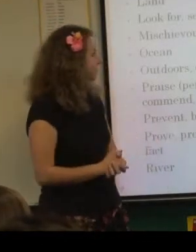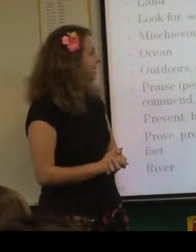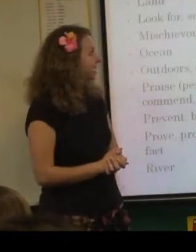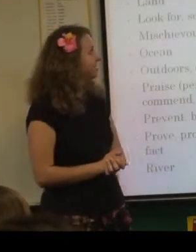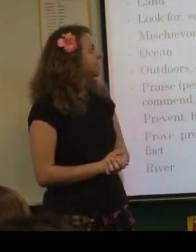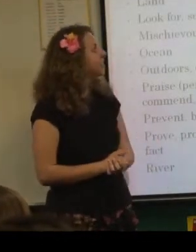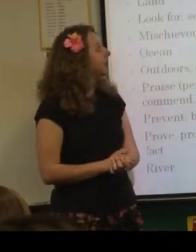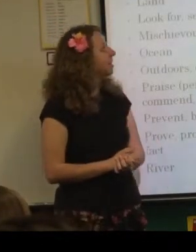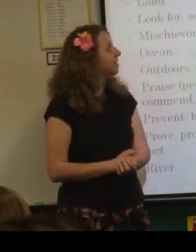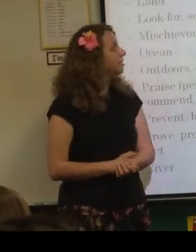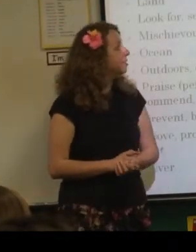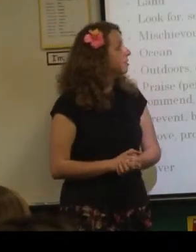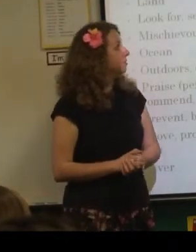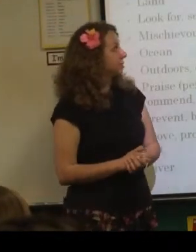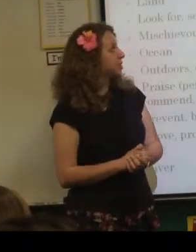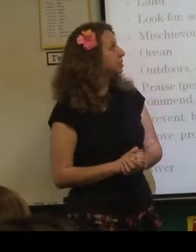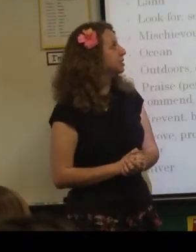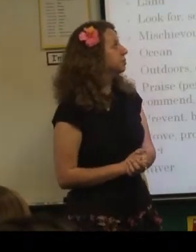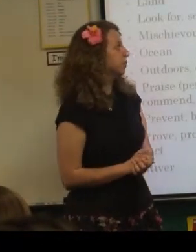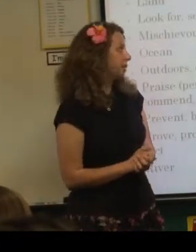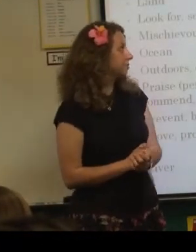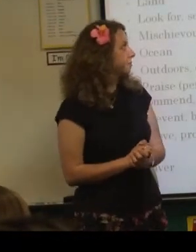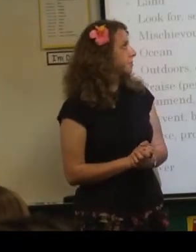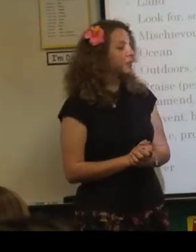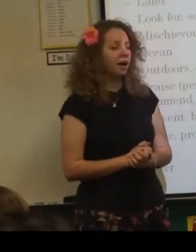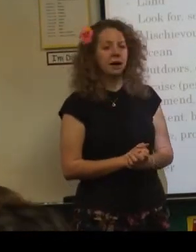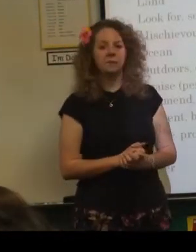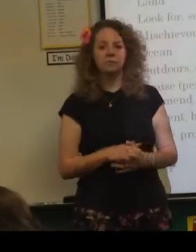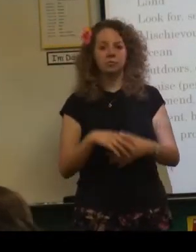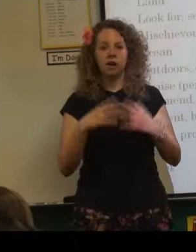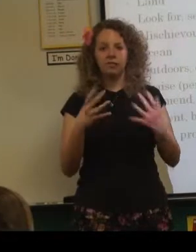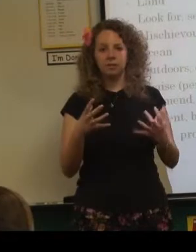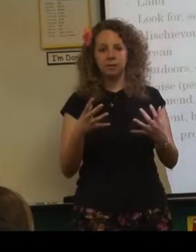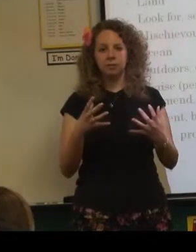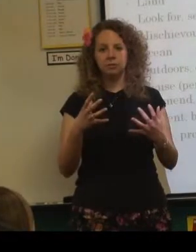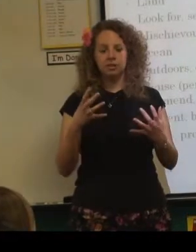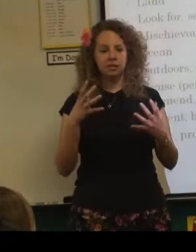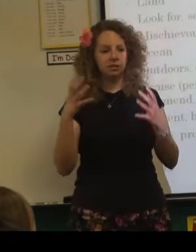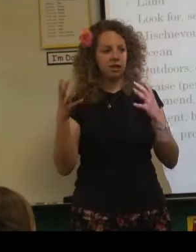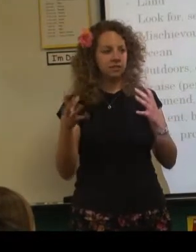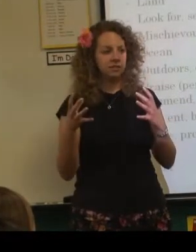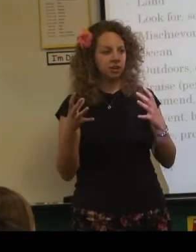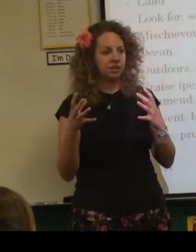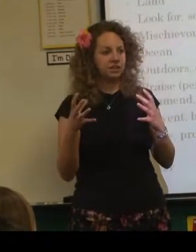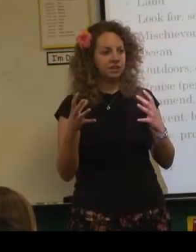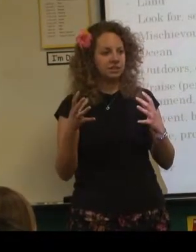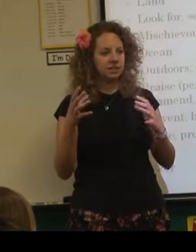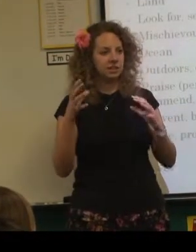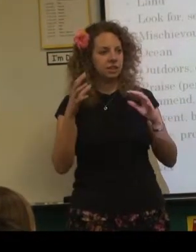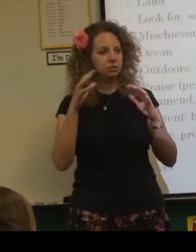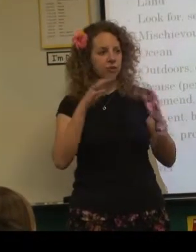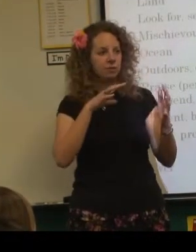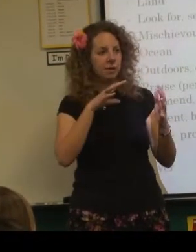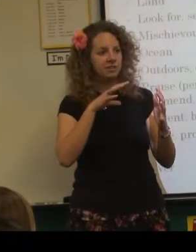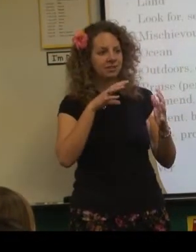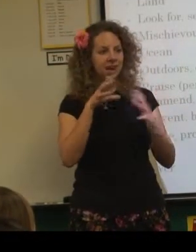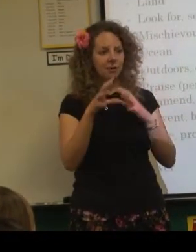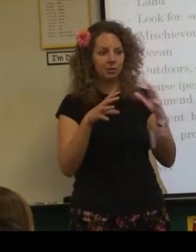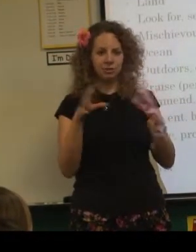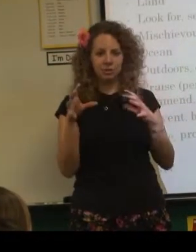Okay, and then for this one is rough. Rough can be used in a lot of different contexts, and it usually depends how you're going to